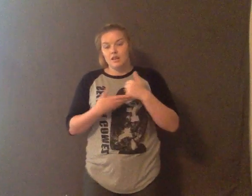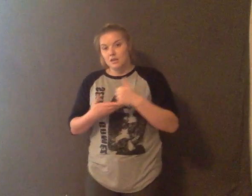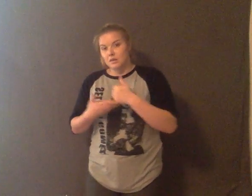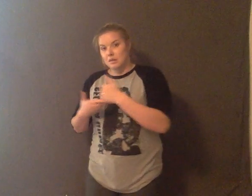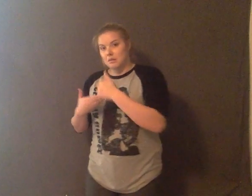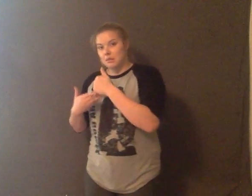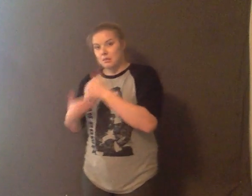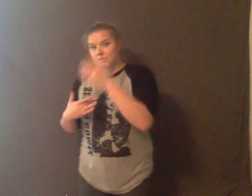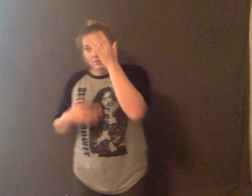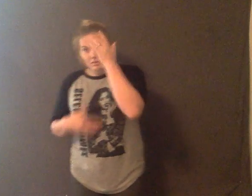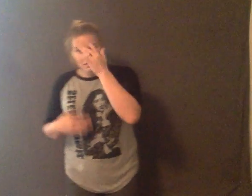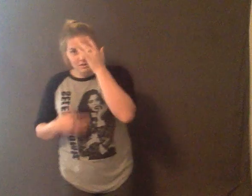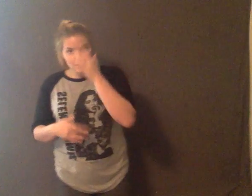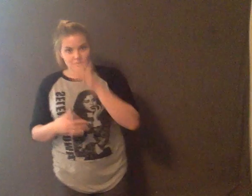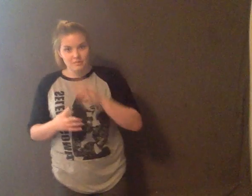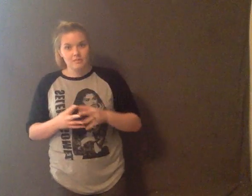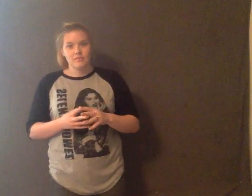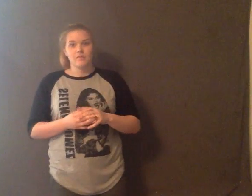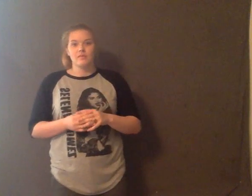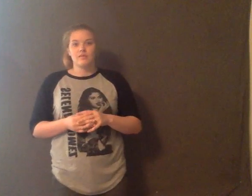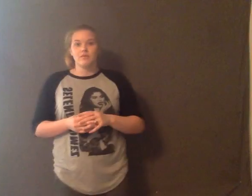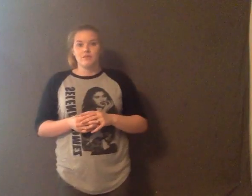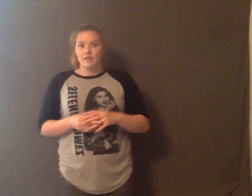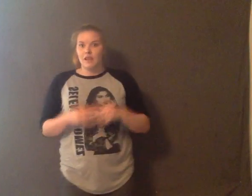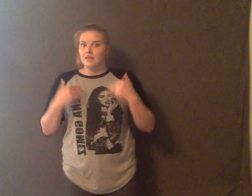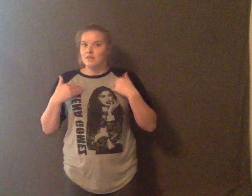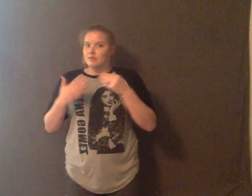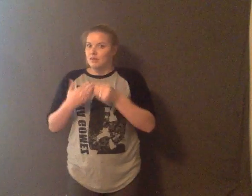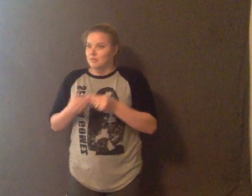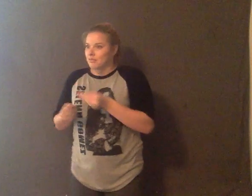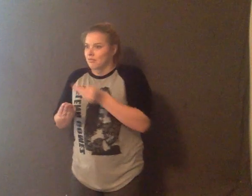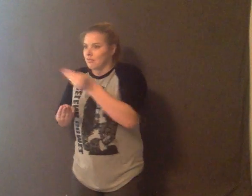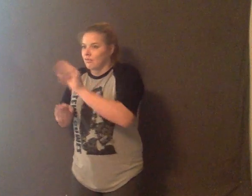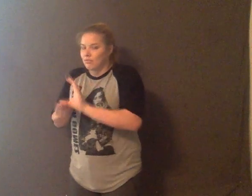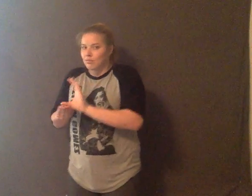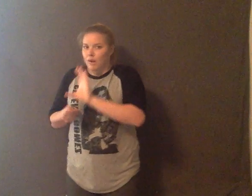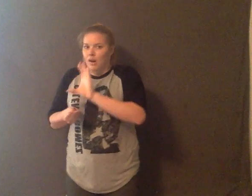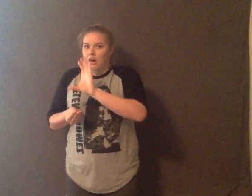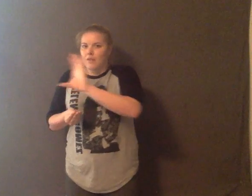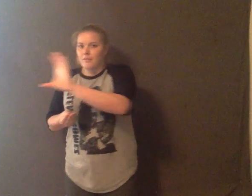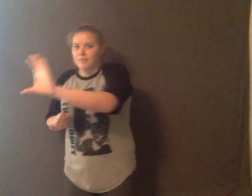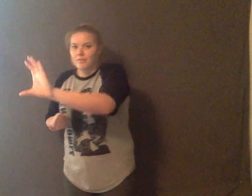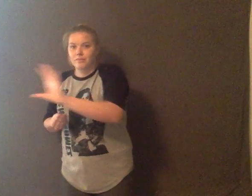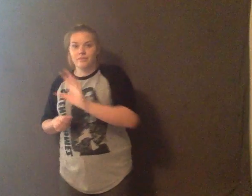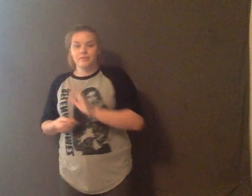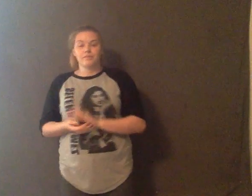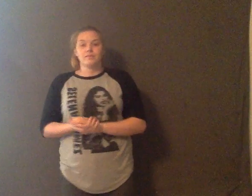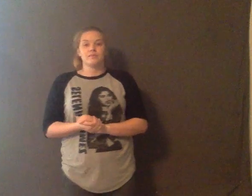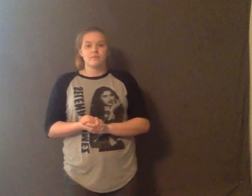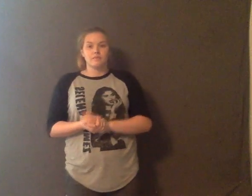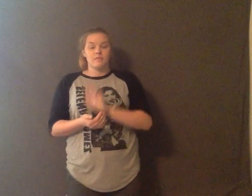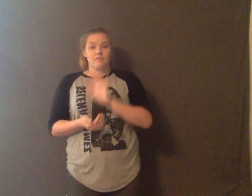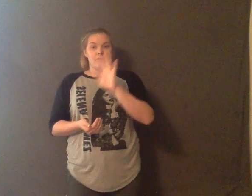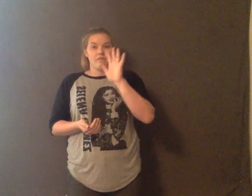chronic diseases, these are the cash cows of the pharmaceutical industry. You have a $5 billion stent industry. Do they ever want to see that go